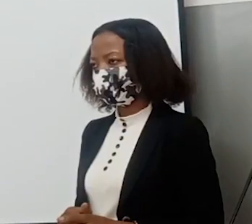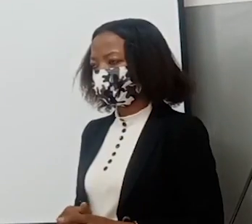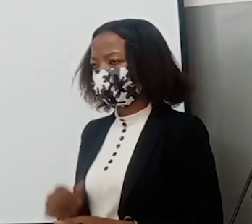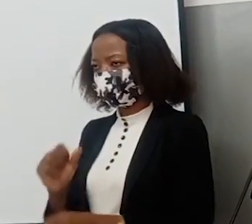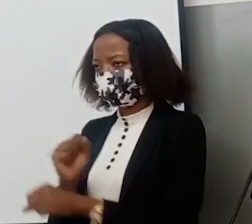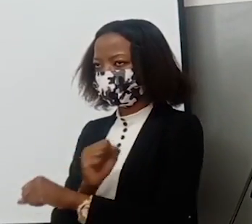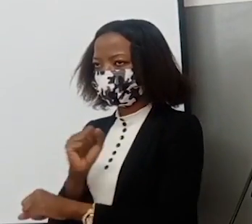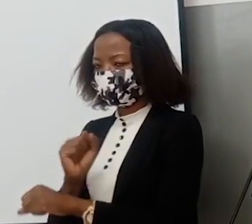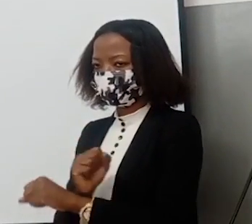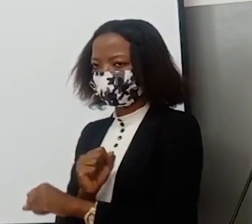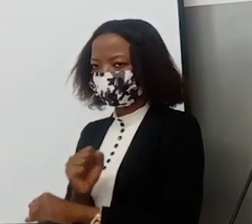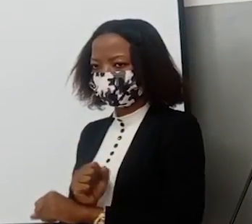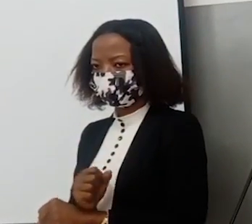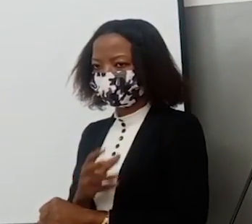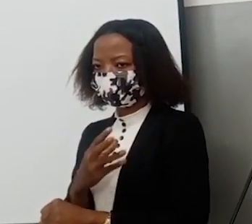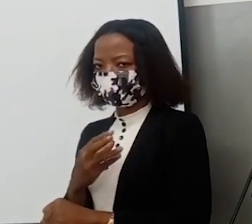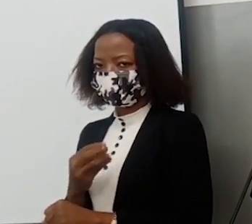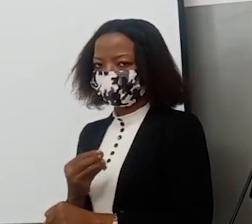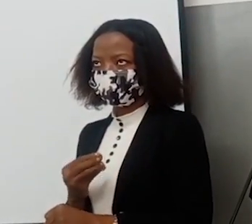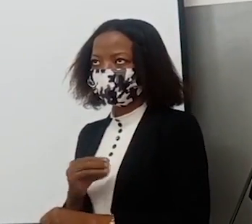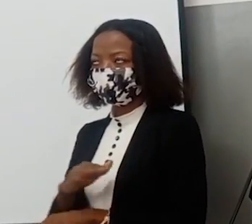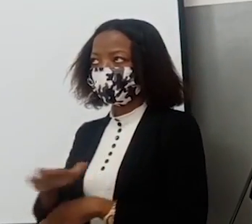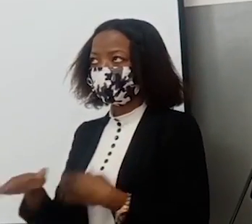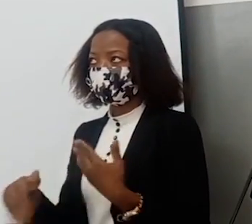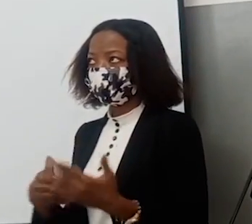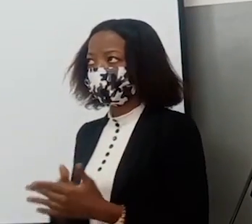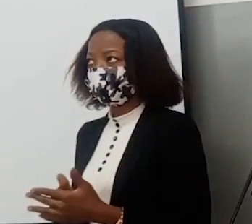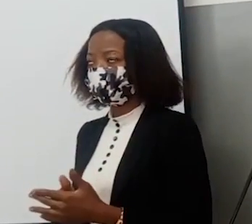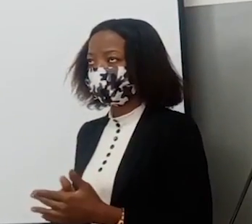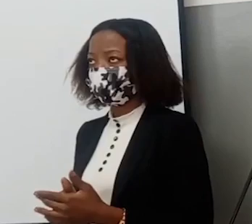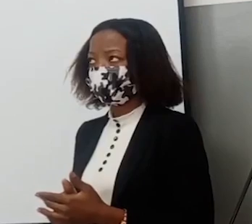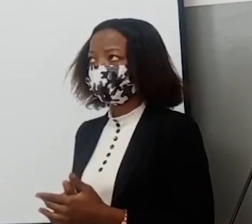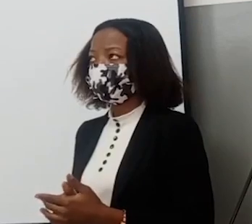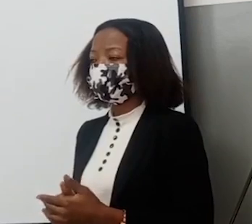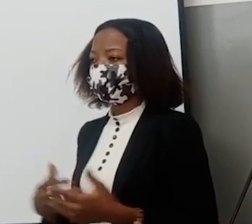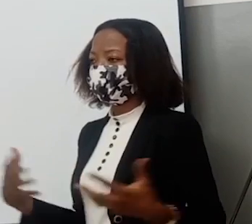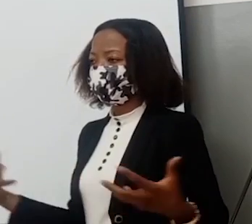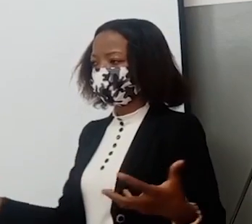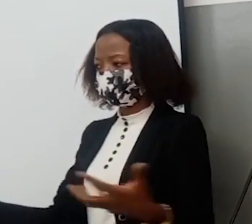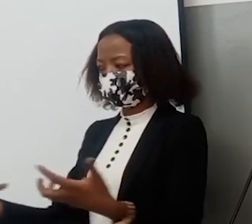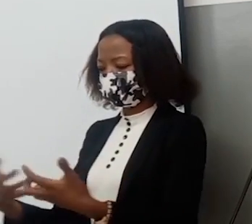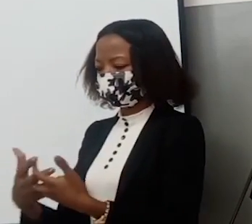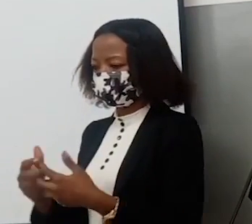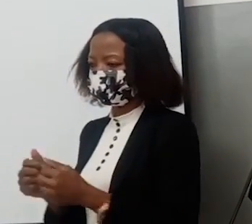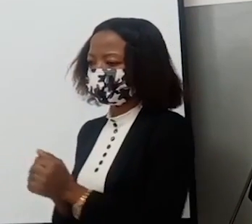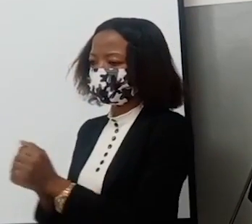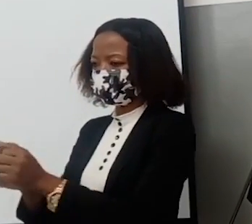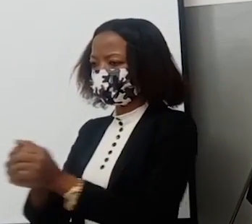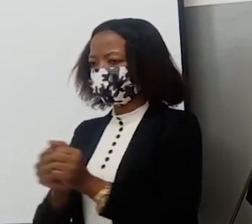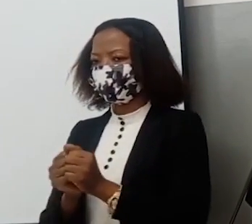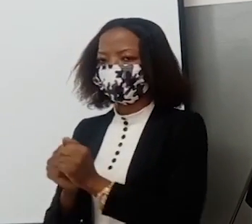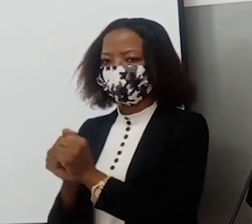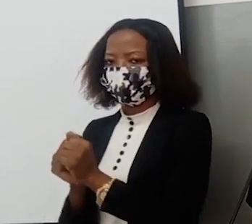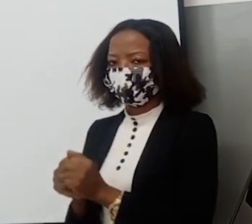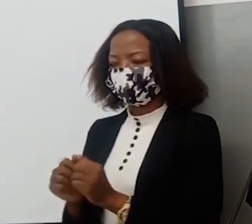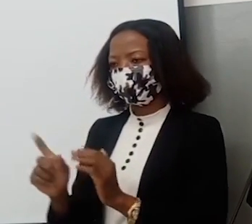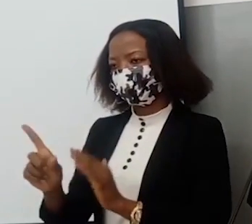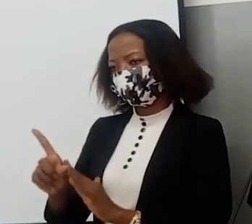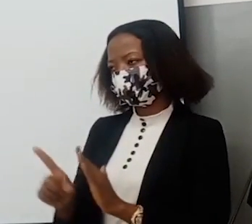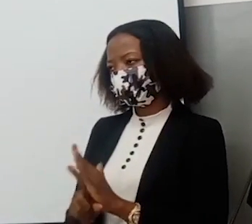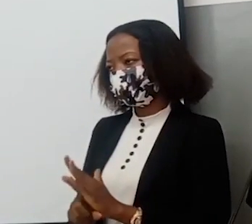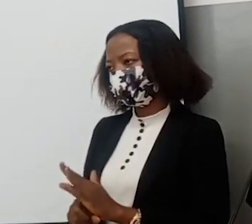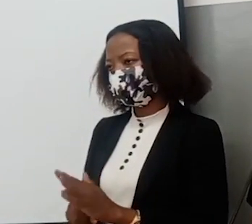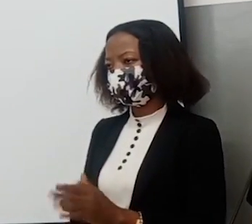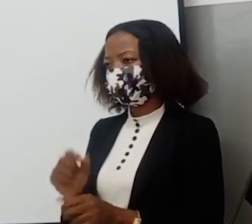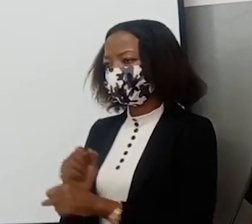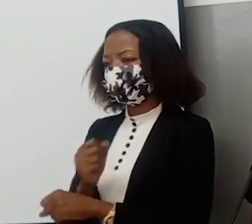working, and that for us as Sierra Leoneans, we should all come together, comply with the COVID-19 measures, and